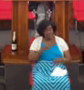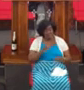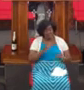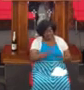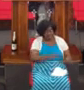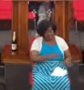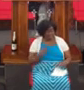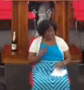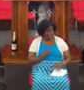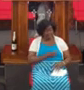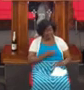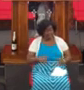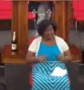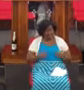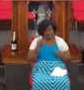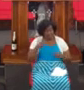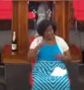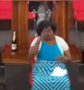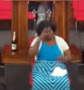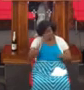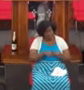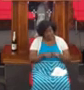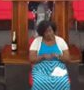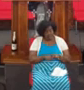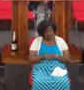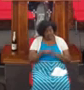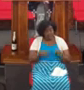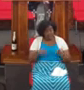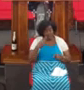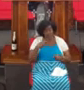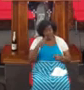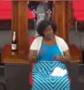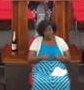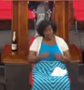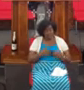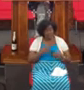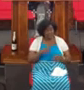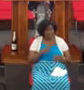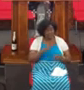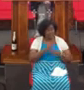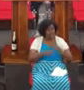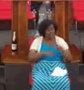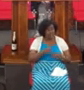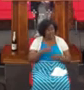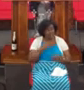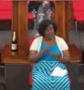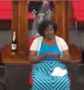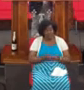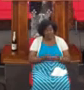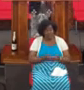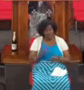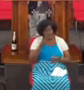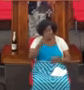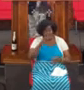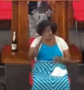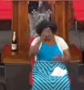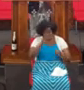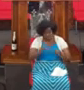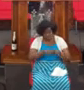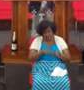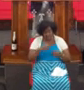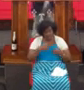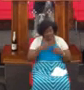down our lives for the brethren. Whoso had this world's good, seeing his brother